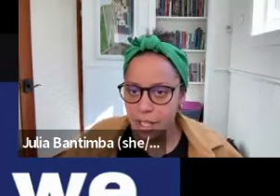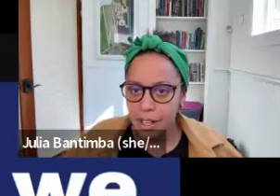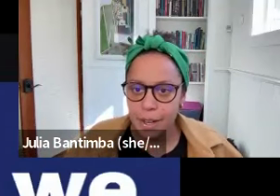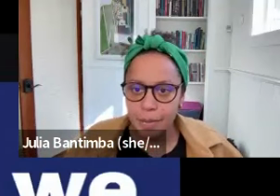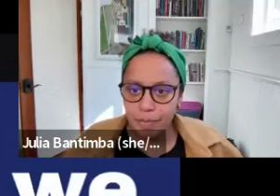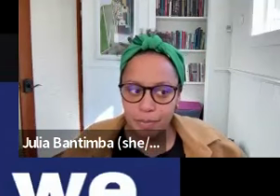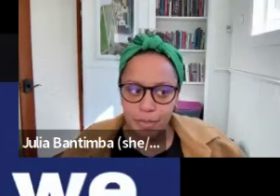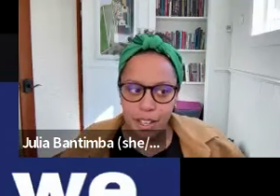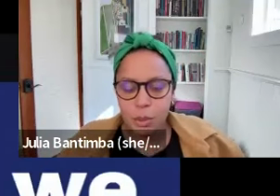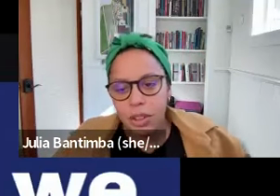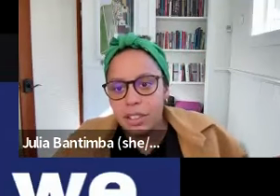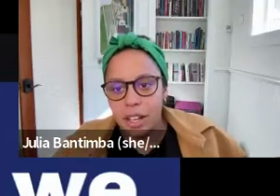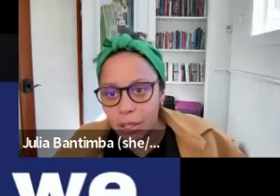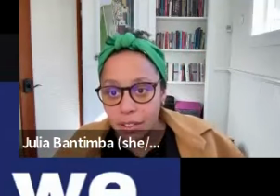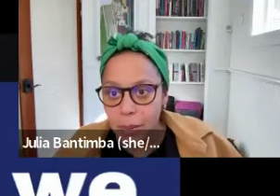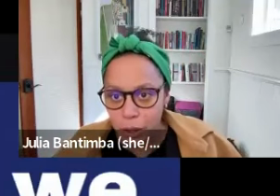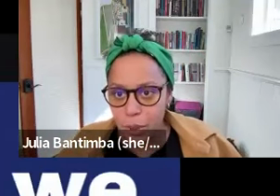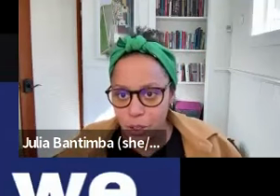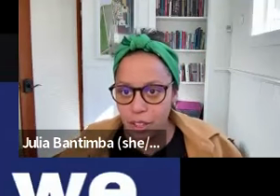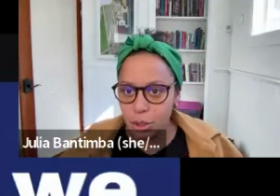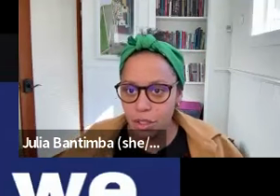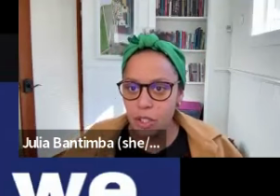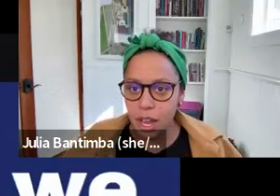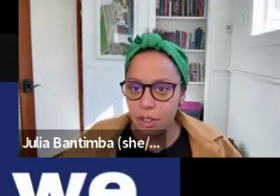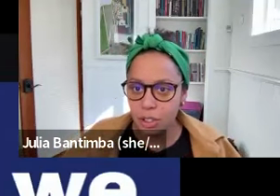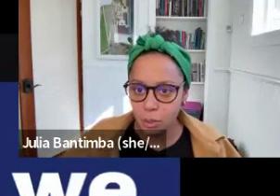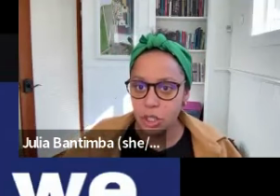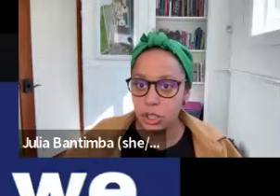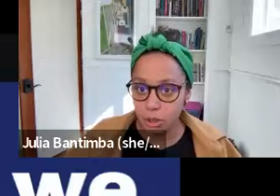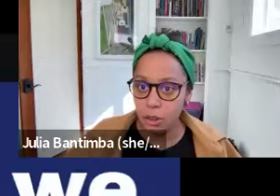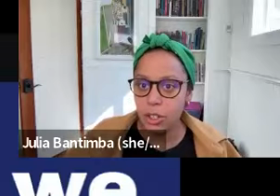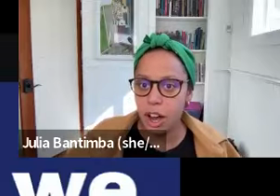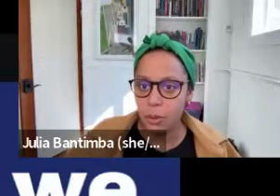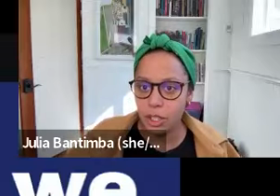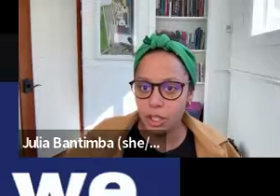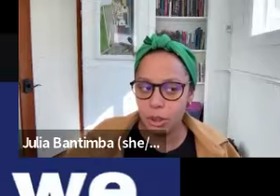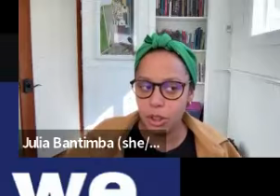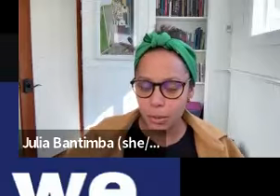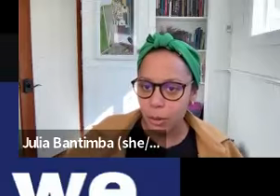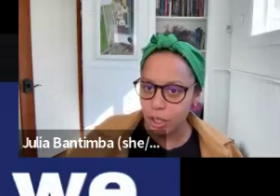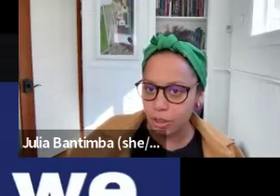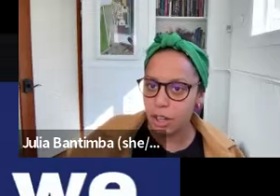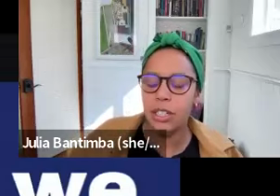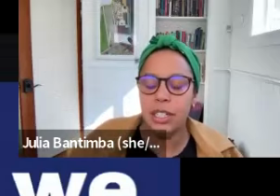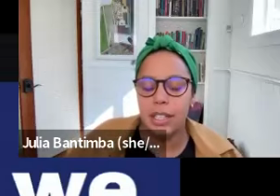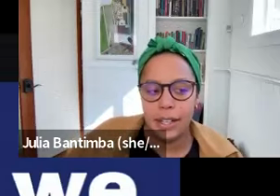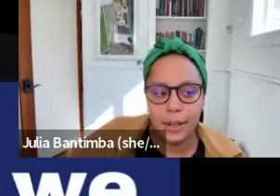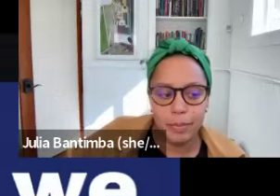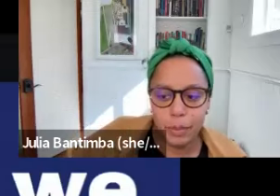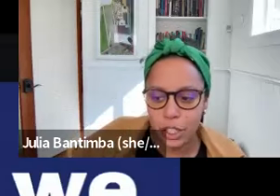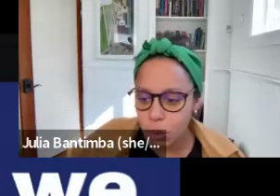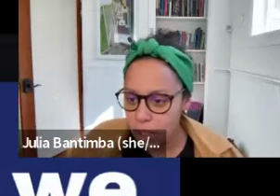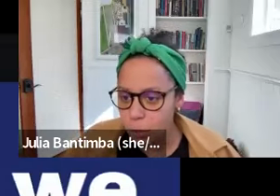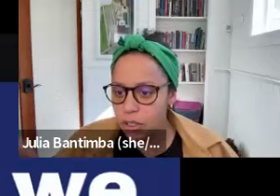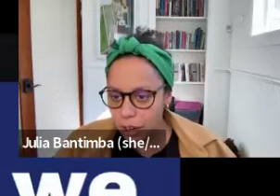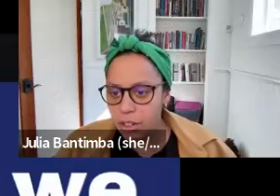things. And it's one thing that I really like about the metric, that it sort of just asks you, what do you know, not what do you think about what you know.